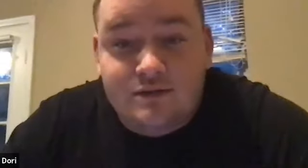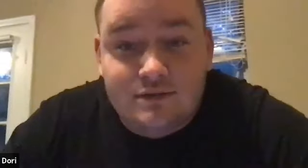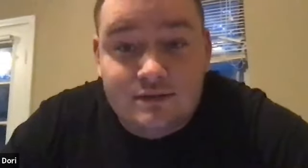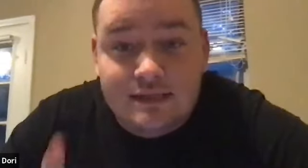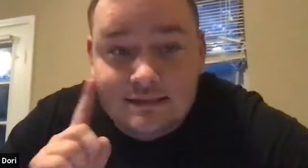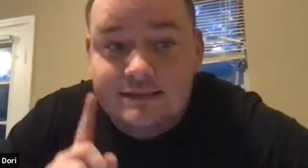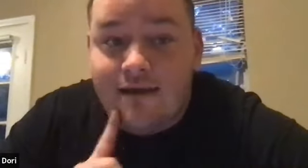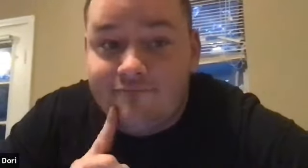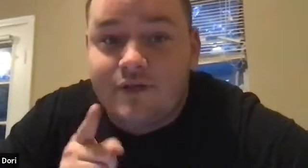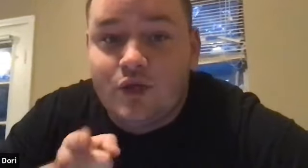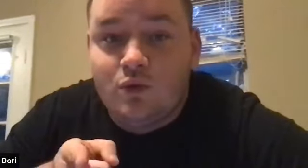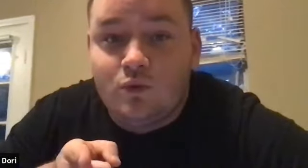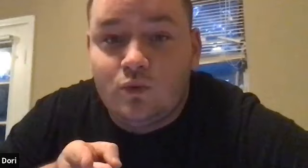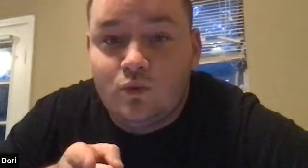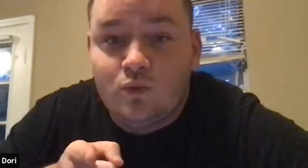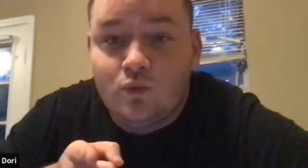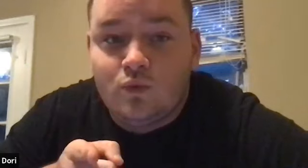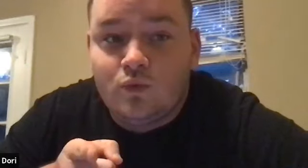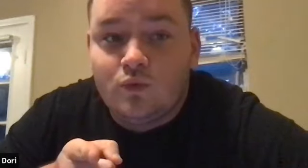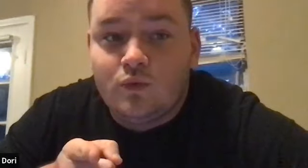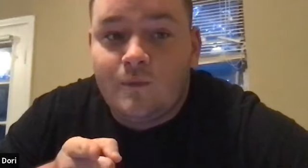eyebrows. Deaf you?